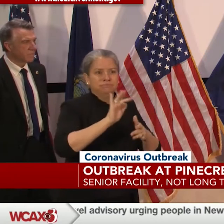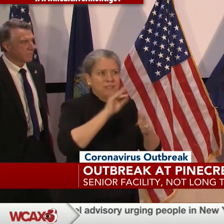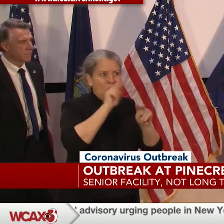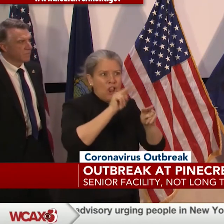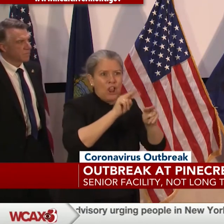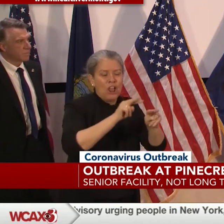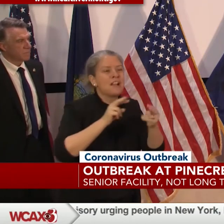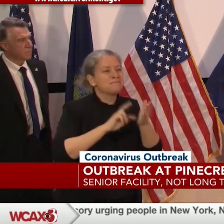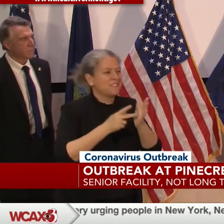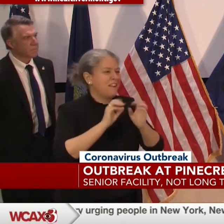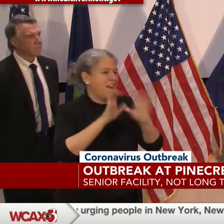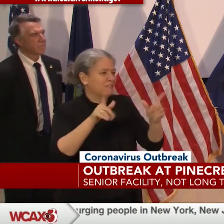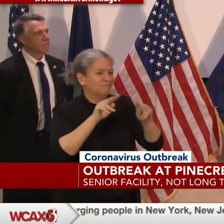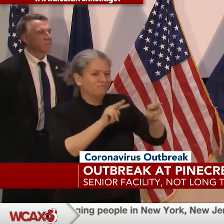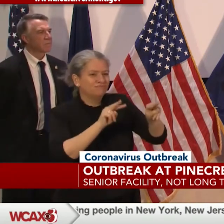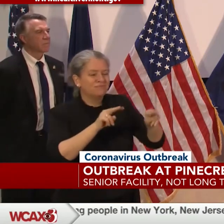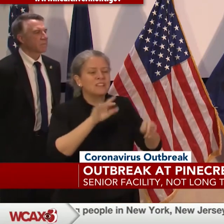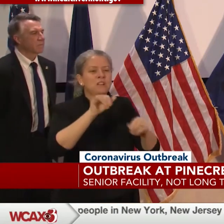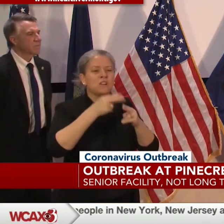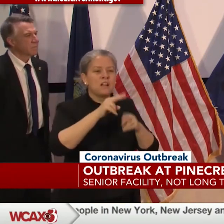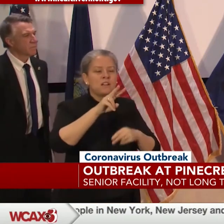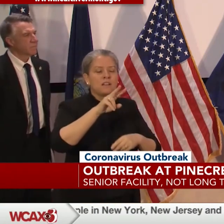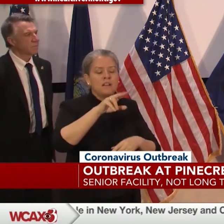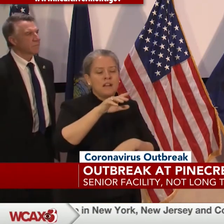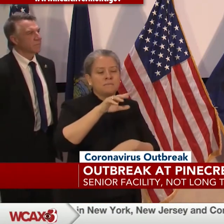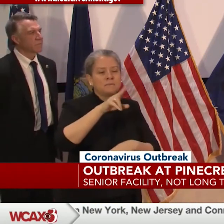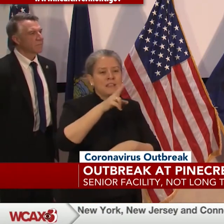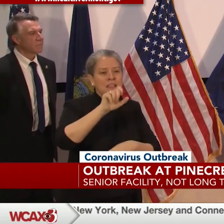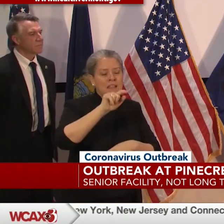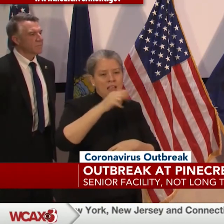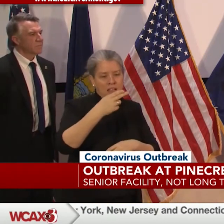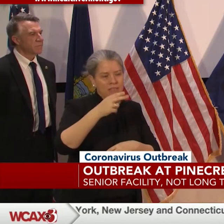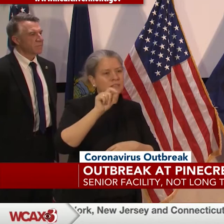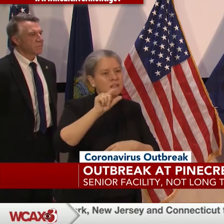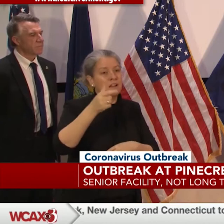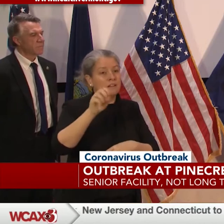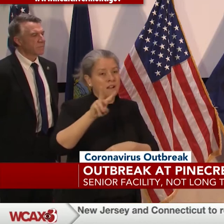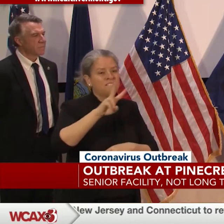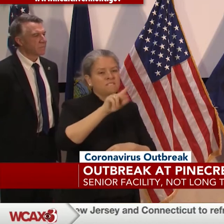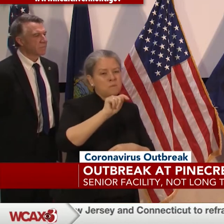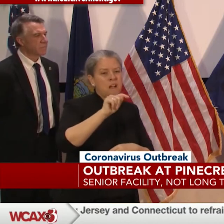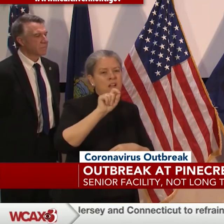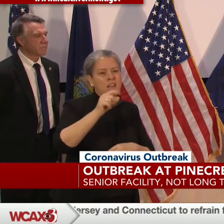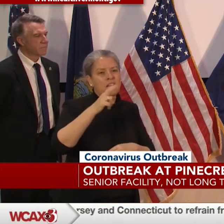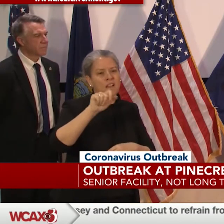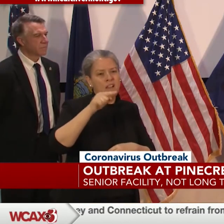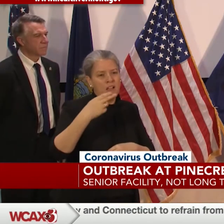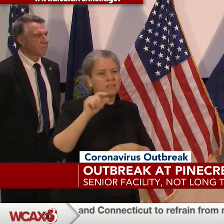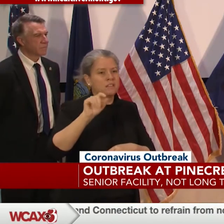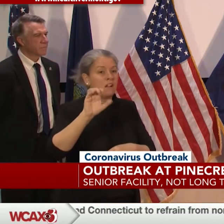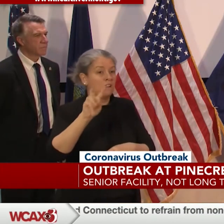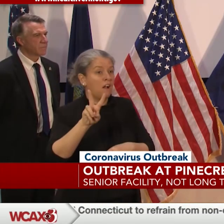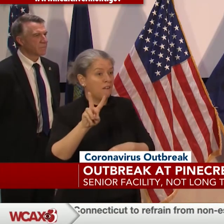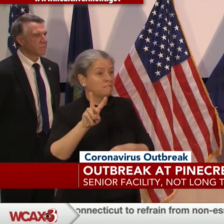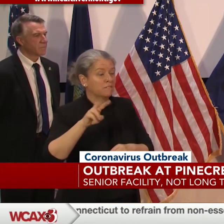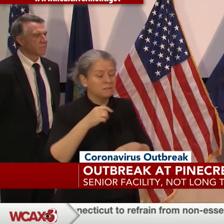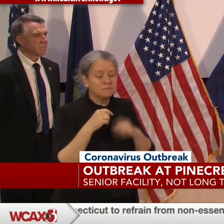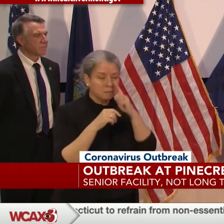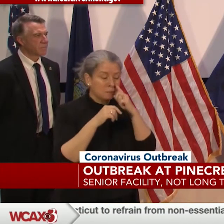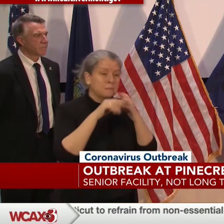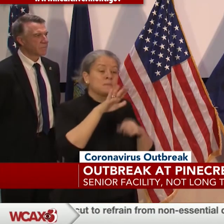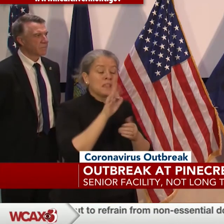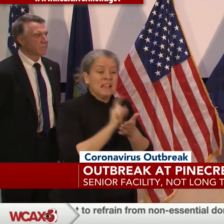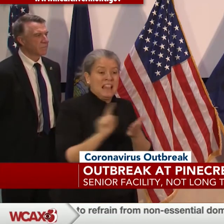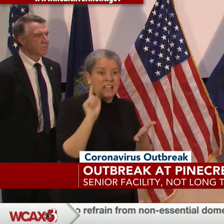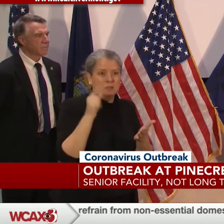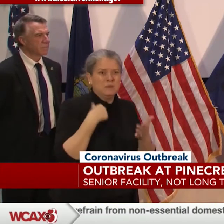healthvermont.gov. It continues to have the latest information and answers to your questions. Last week, we added an